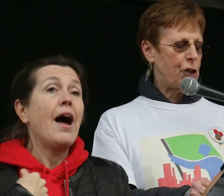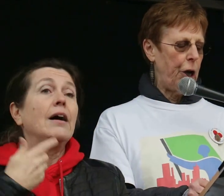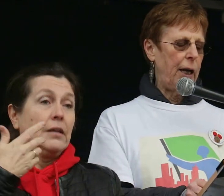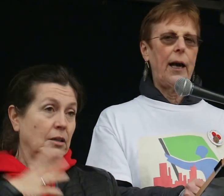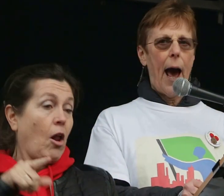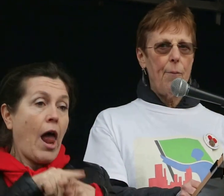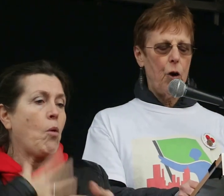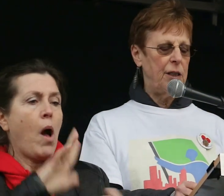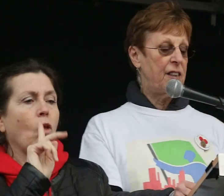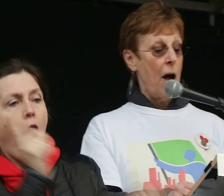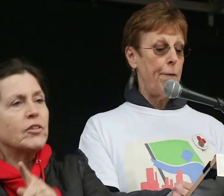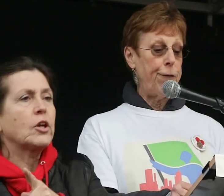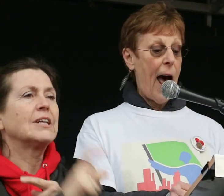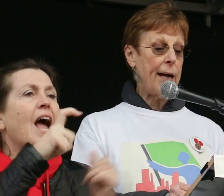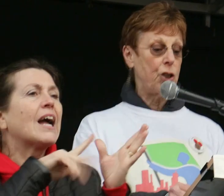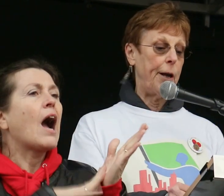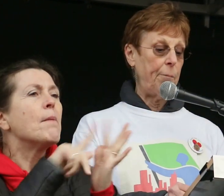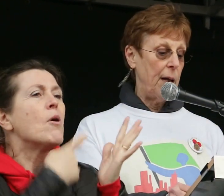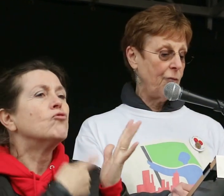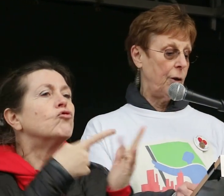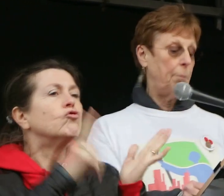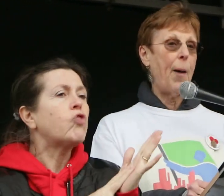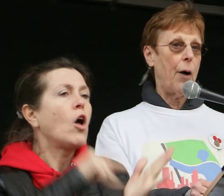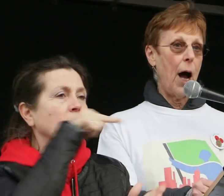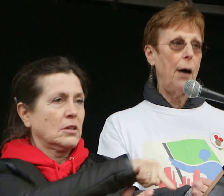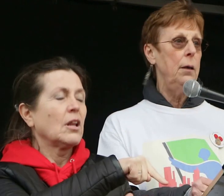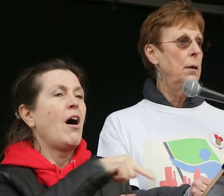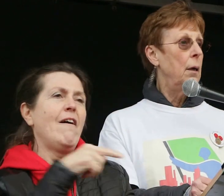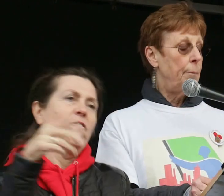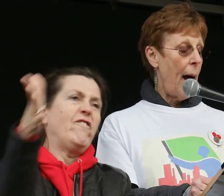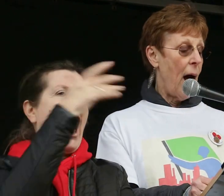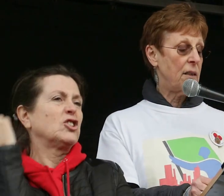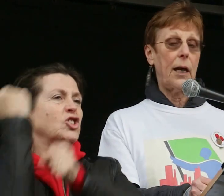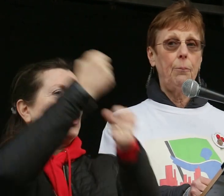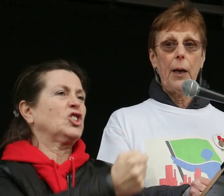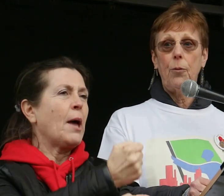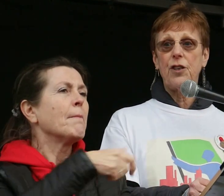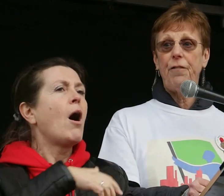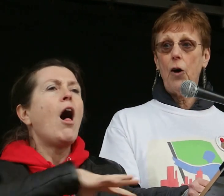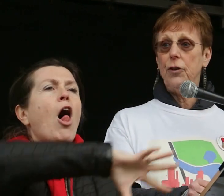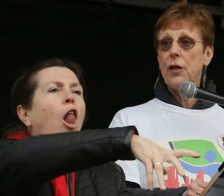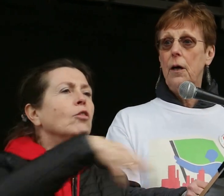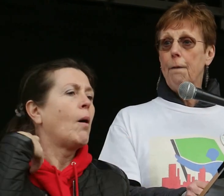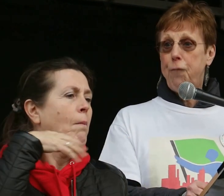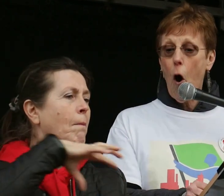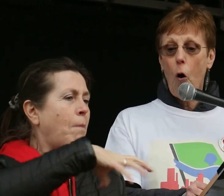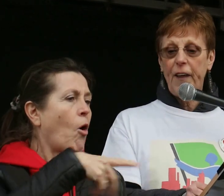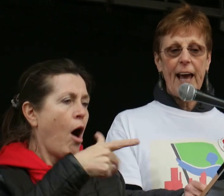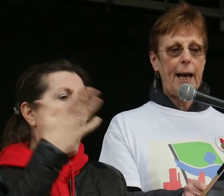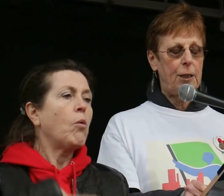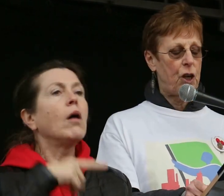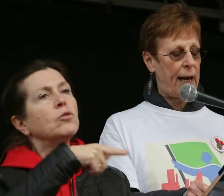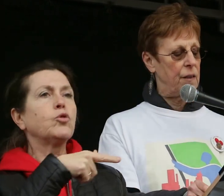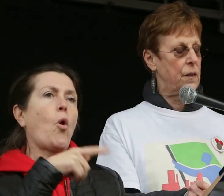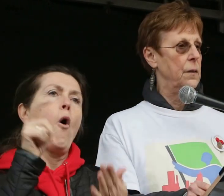including overturning Cameron's flagship London borough by asking people to vote for